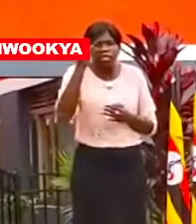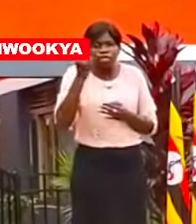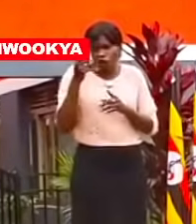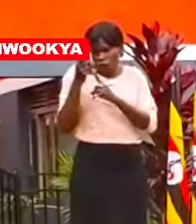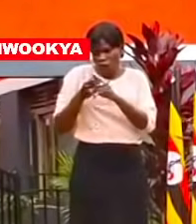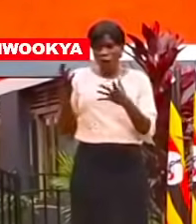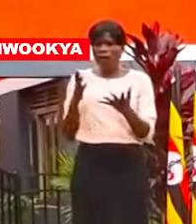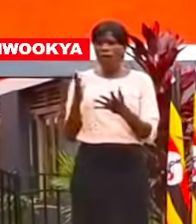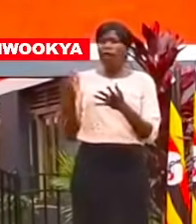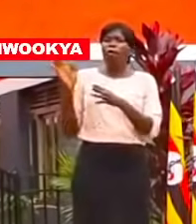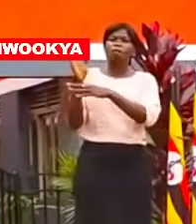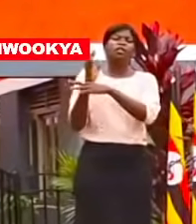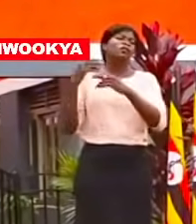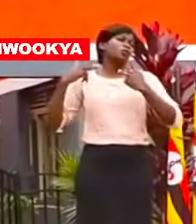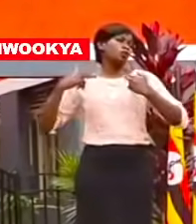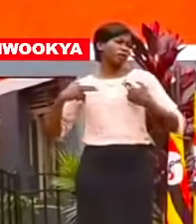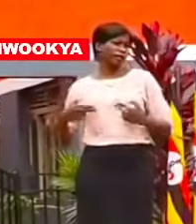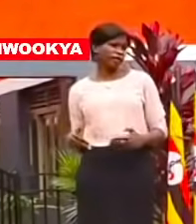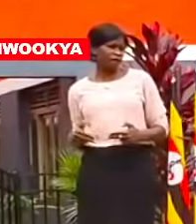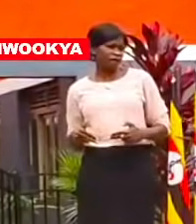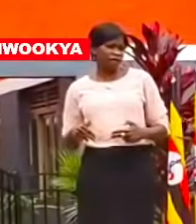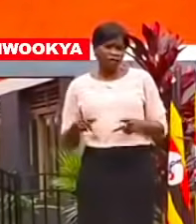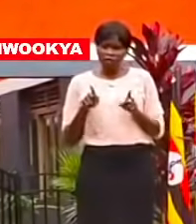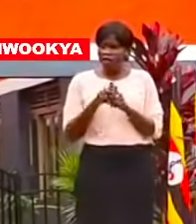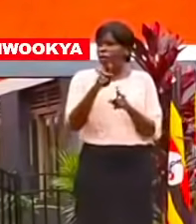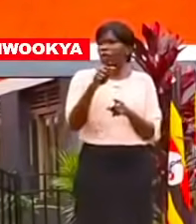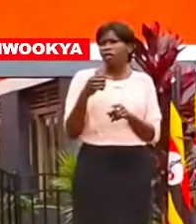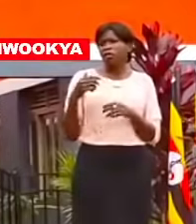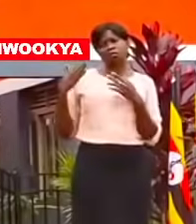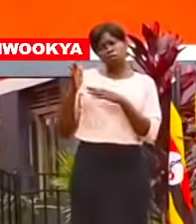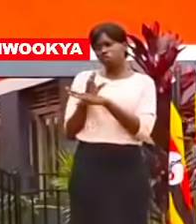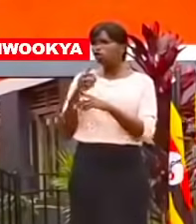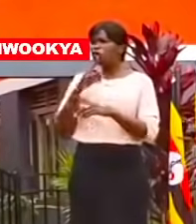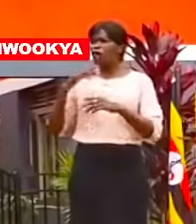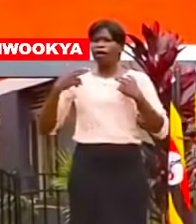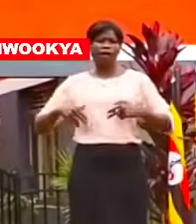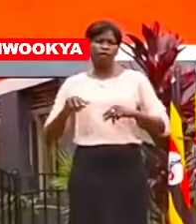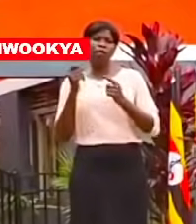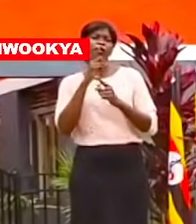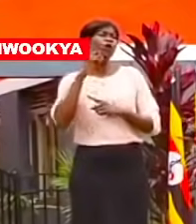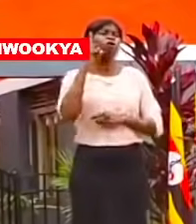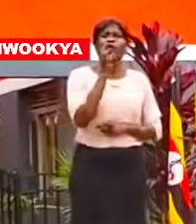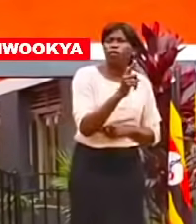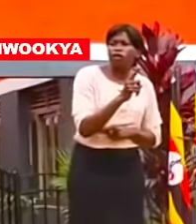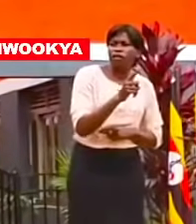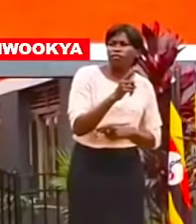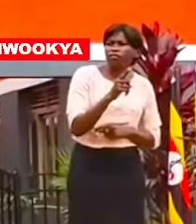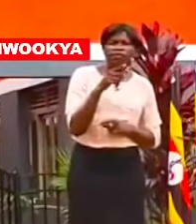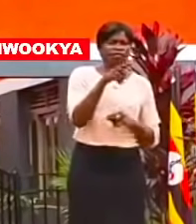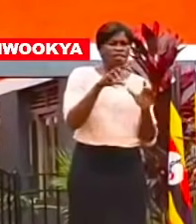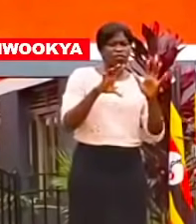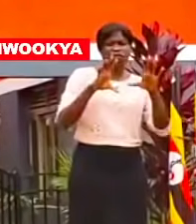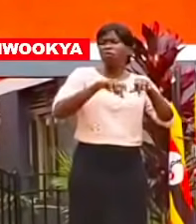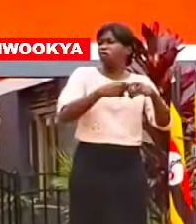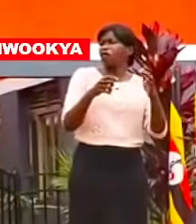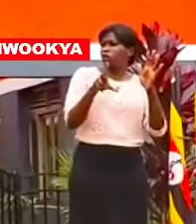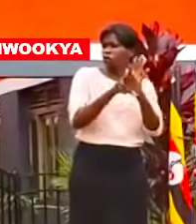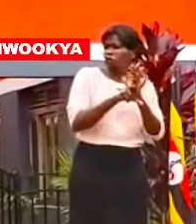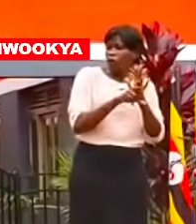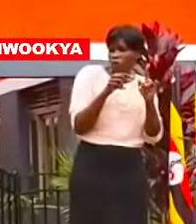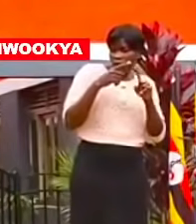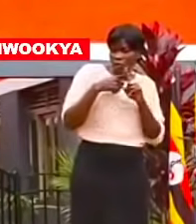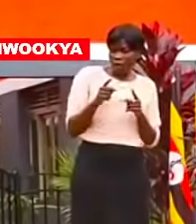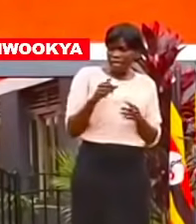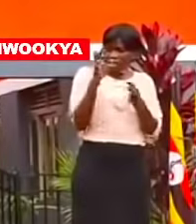ekyo tekinnakolebwa. Si ekyokugamba nti buli mwalina kusooka kulaga vaccine card ye tekikkirizibwa mu mateeka gonna. Naye